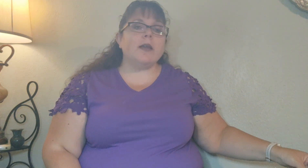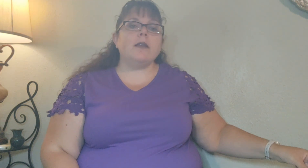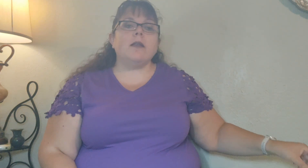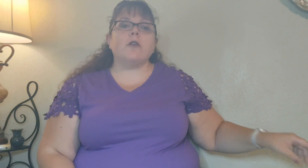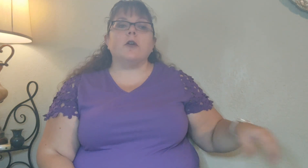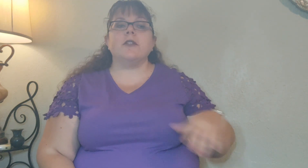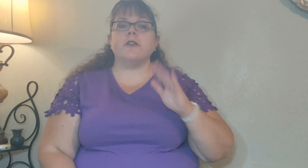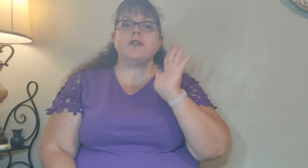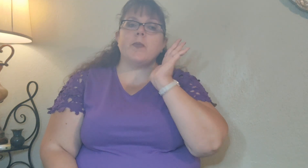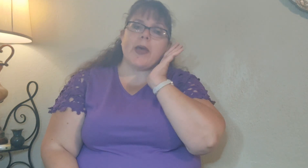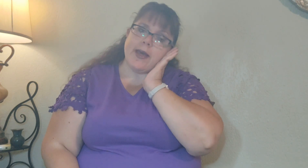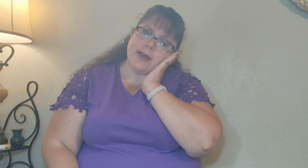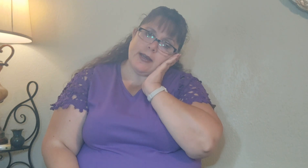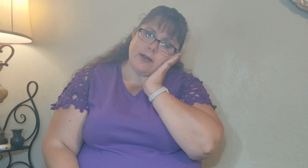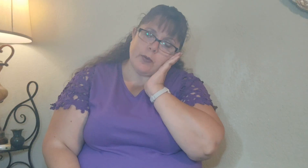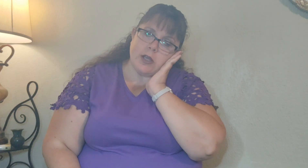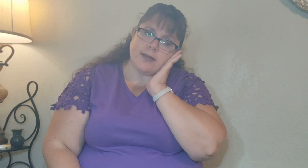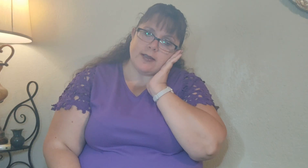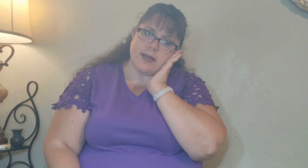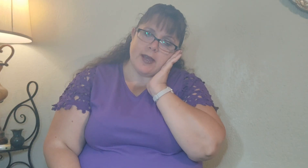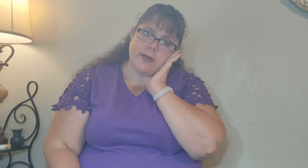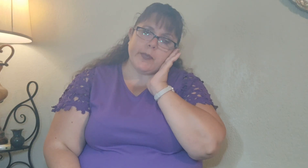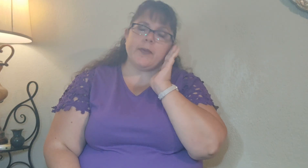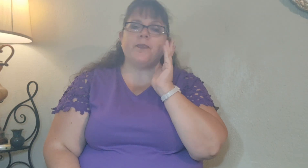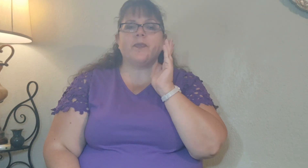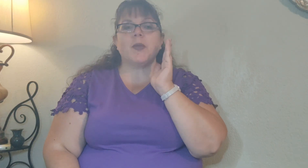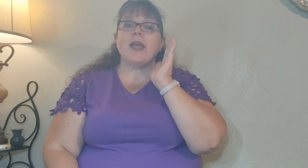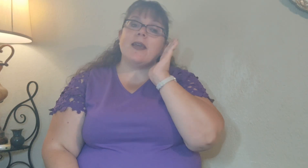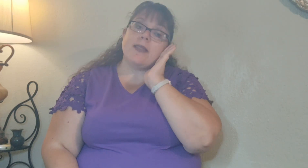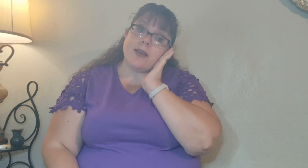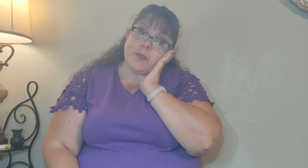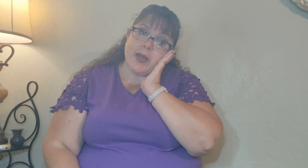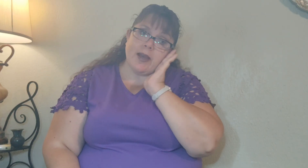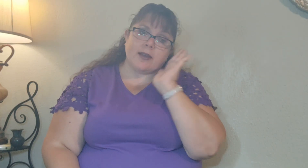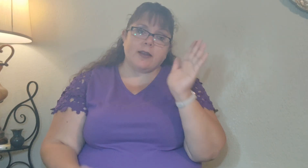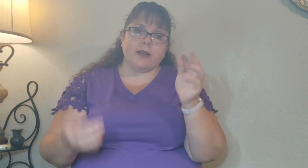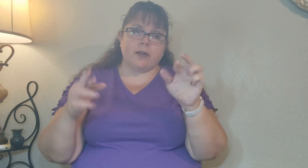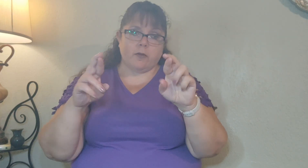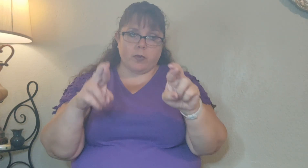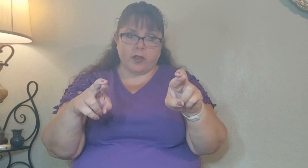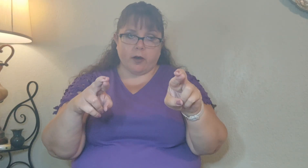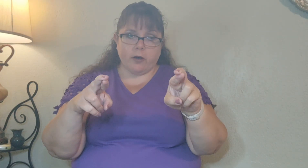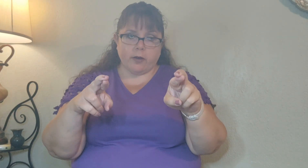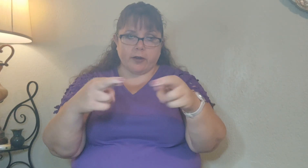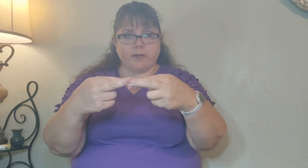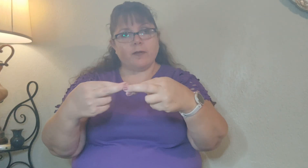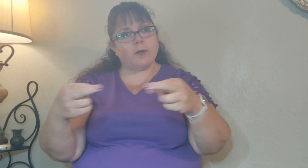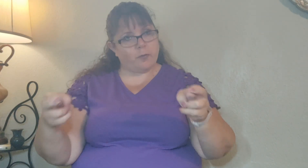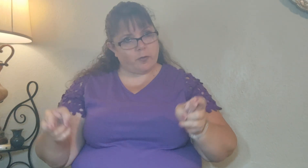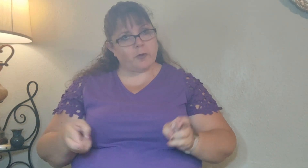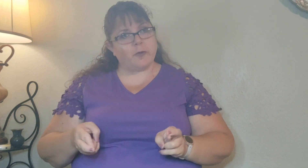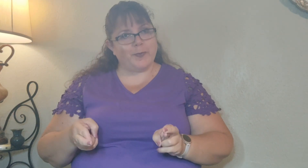Then, of course, there's bed, where you sleep. And then bed with the R, room.